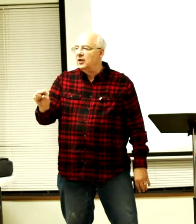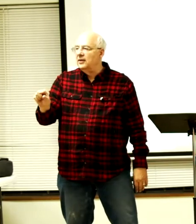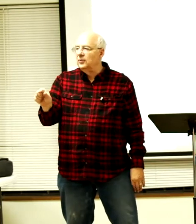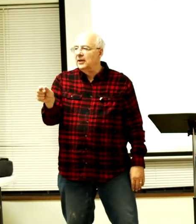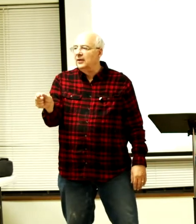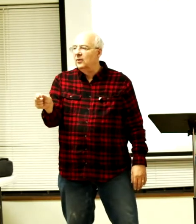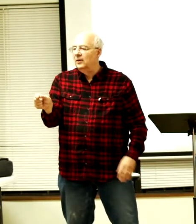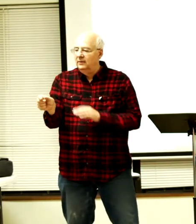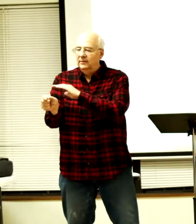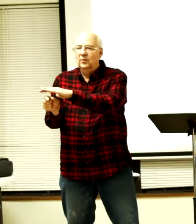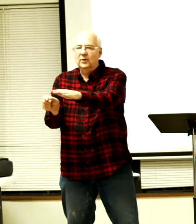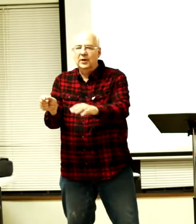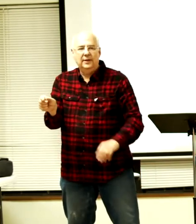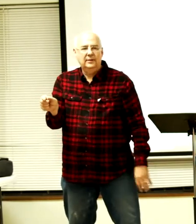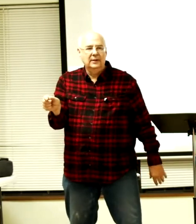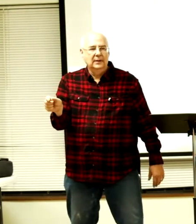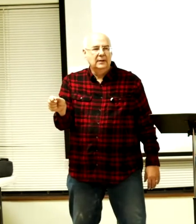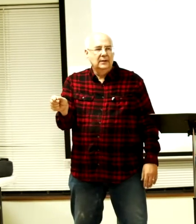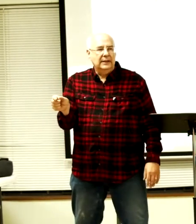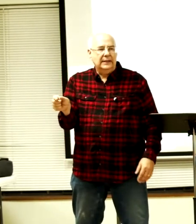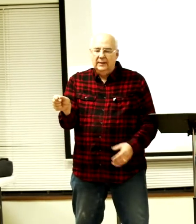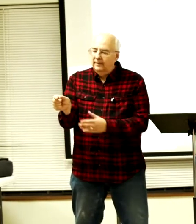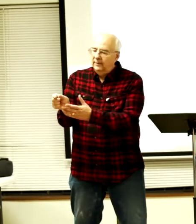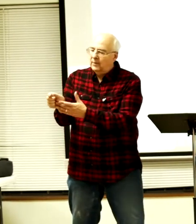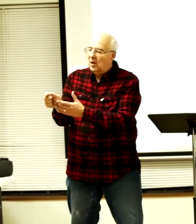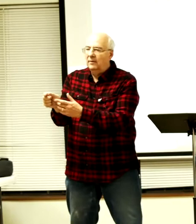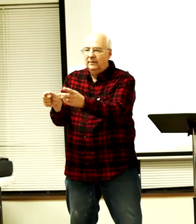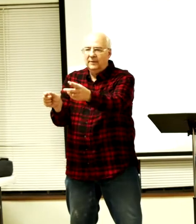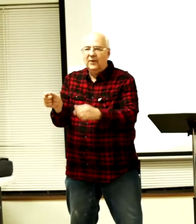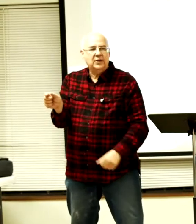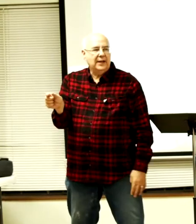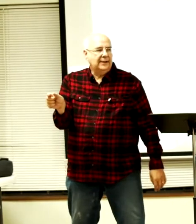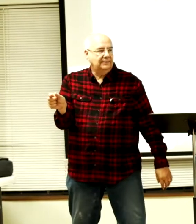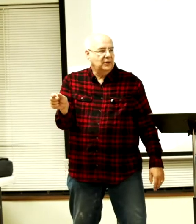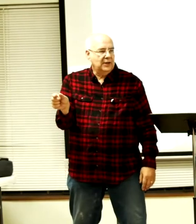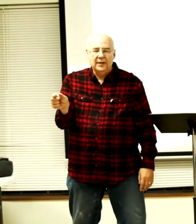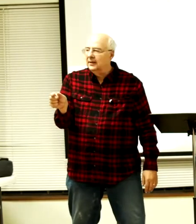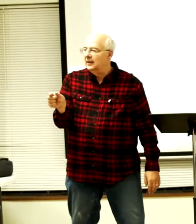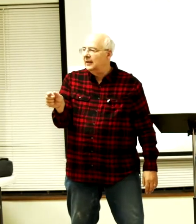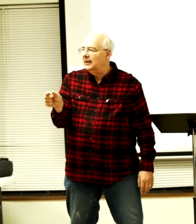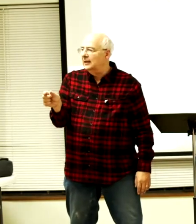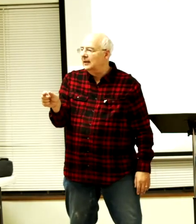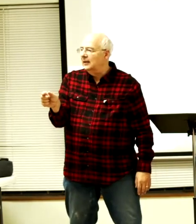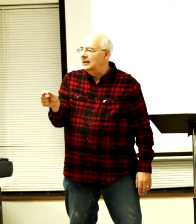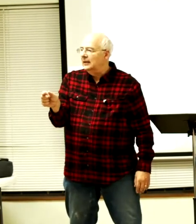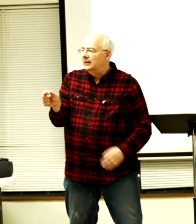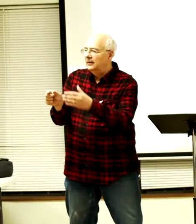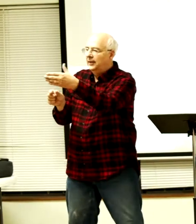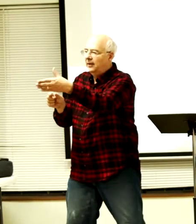G this way or horizontal. Palm facing out, G, okay. Lynette, you